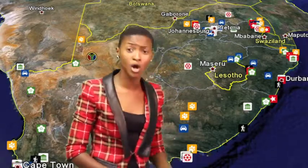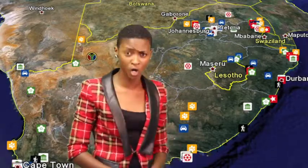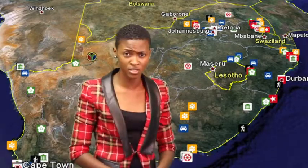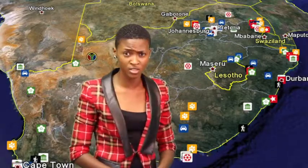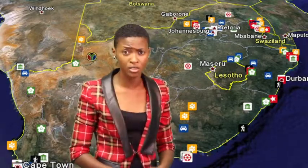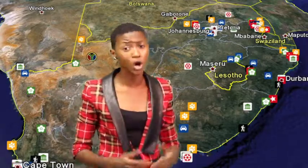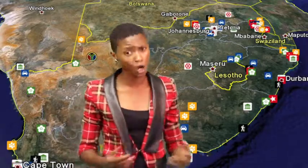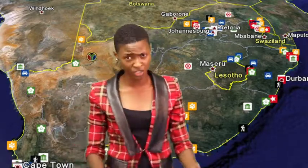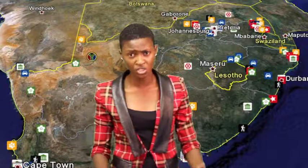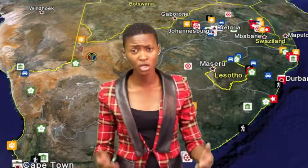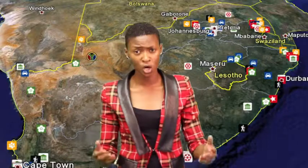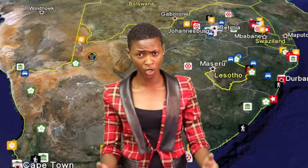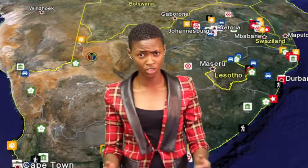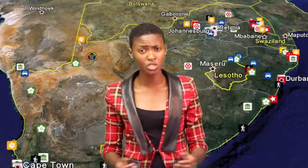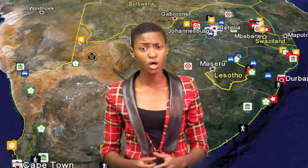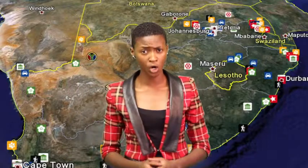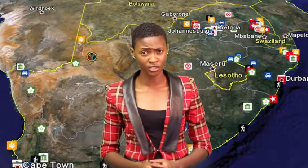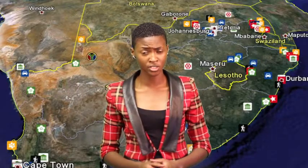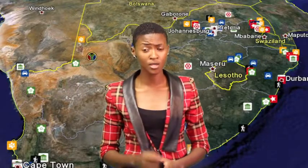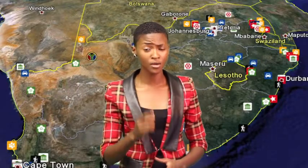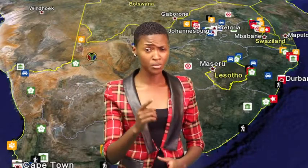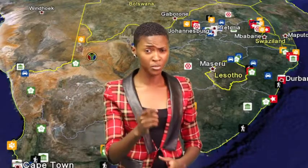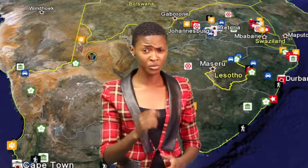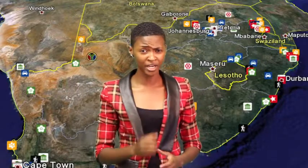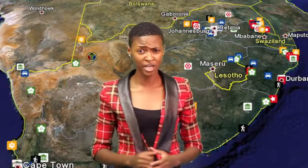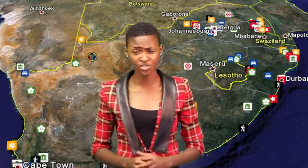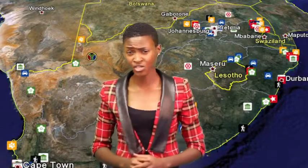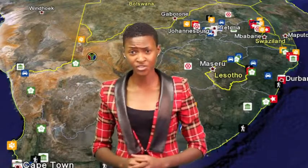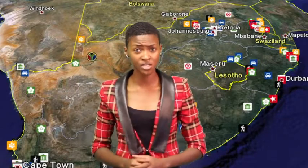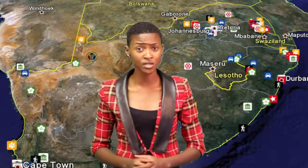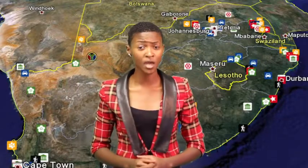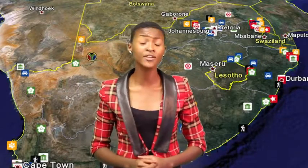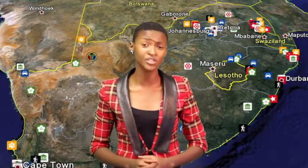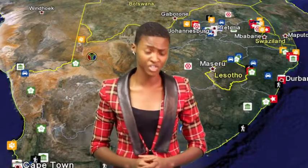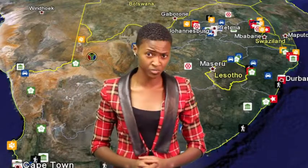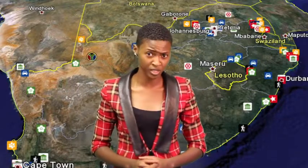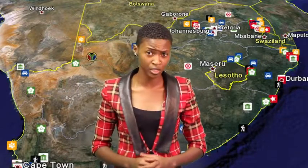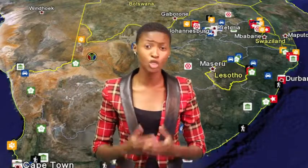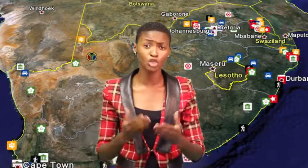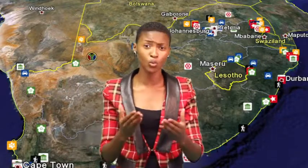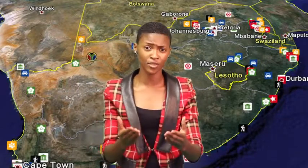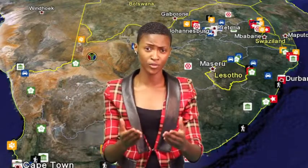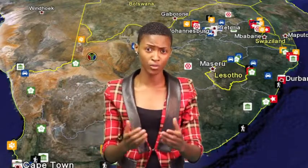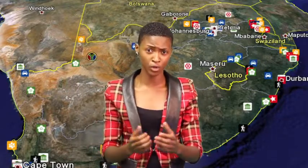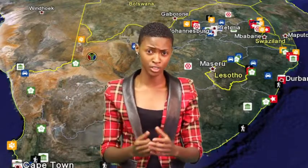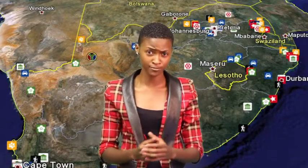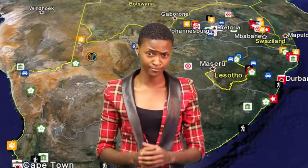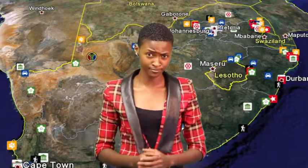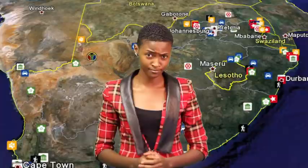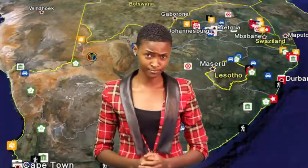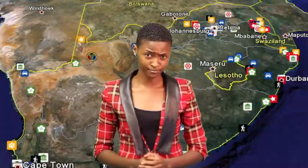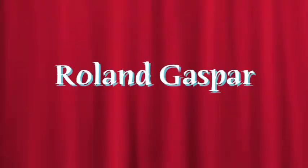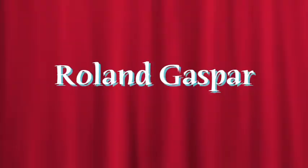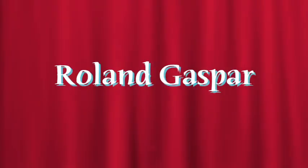hot. Hot, hot, hot. My name is Lindsay, and this has been your weather report.